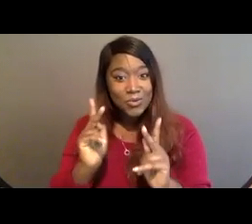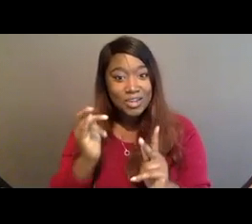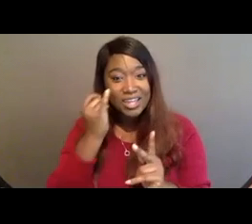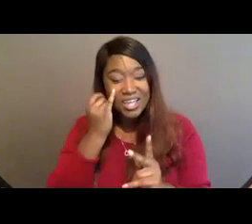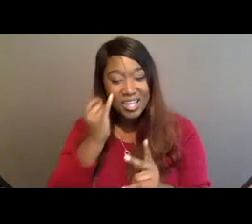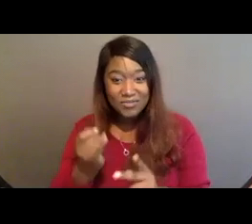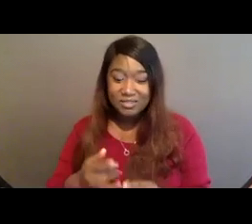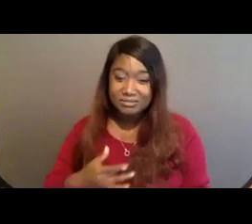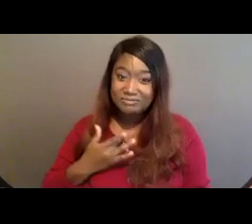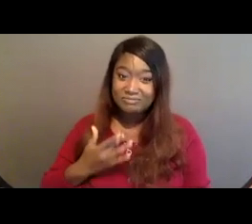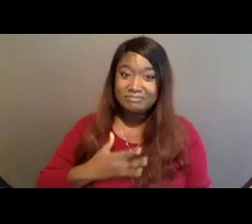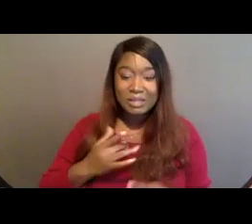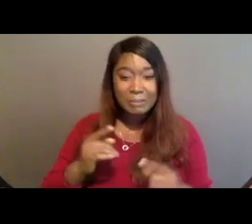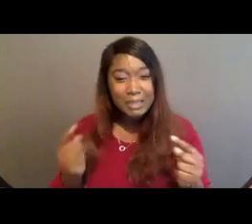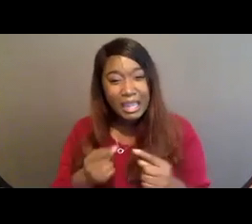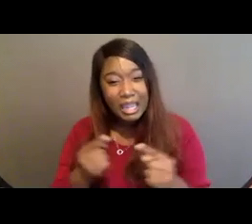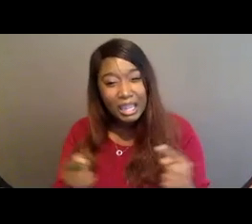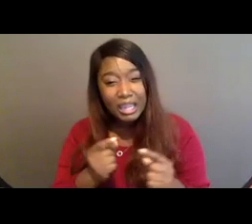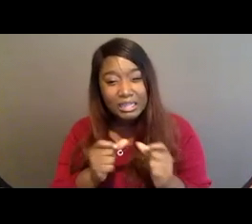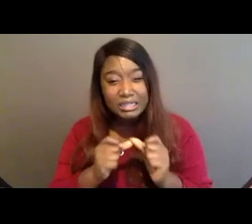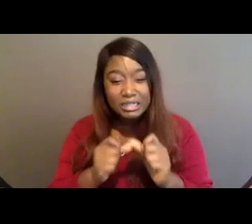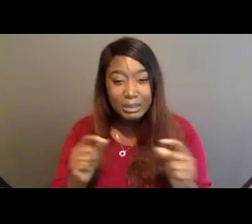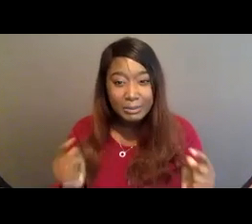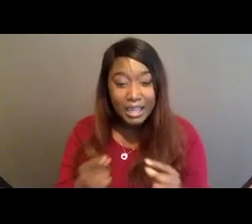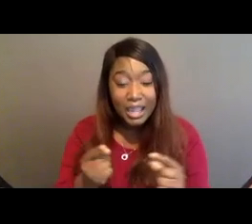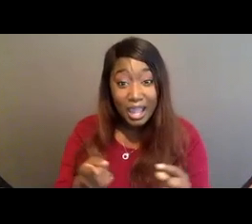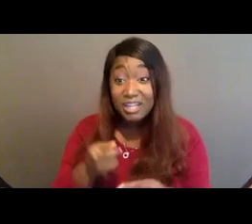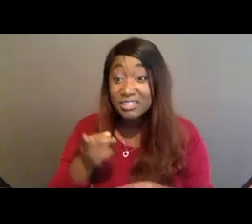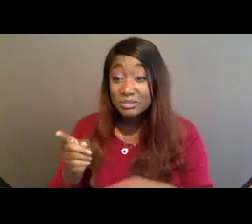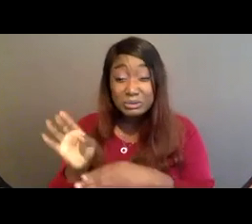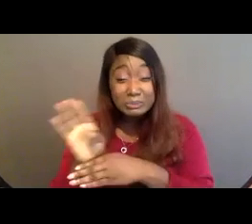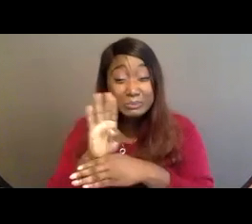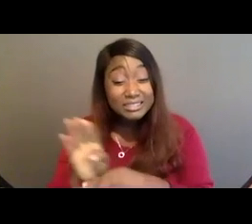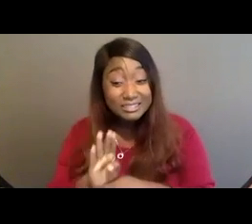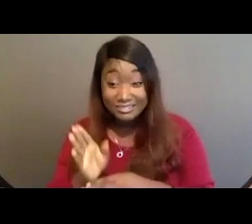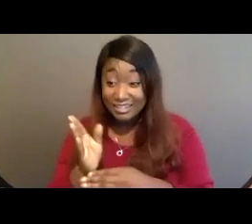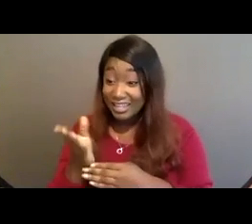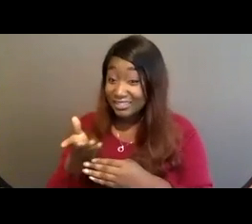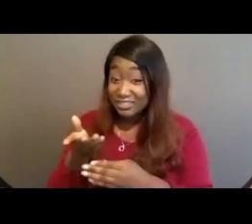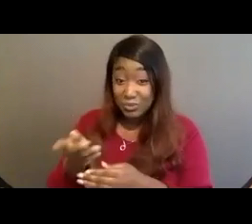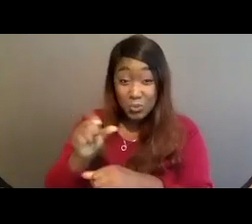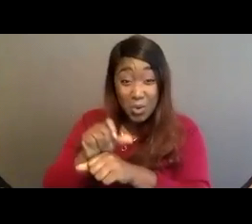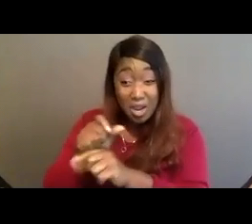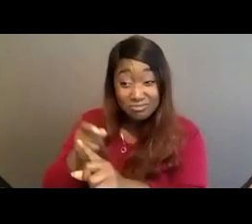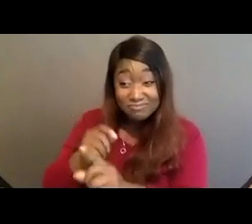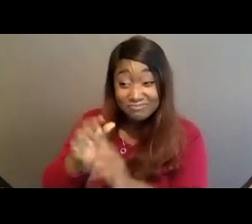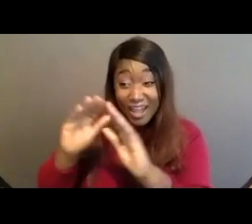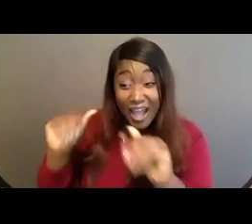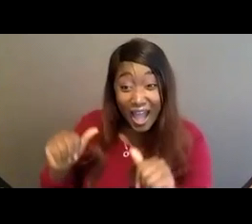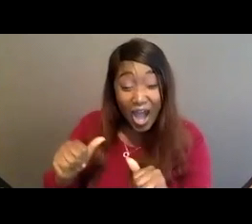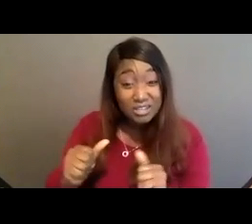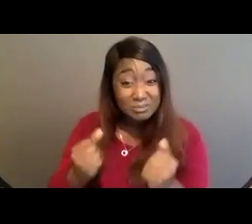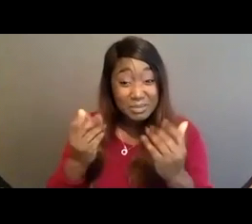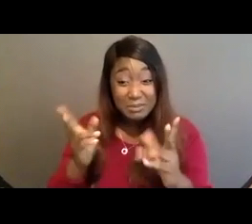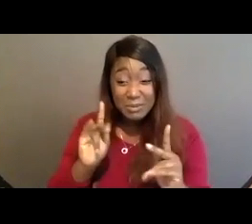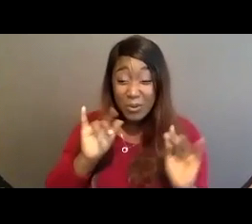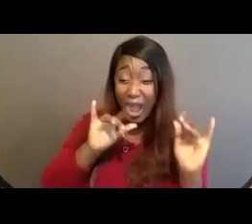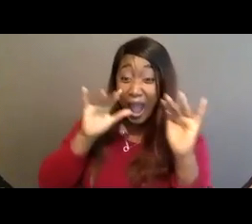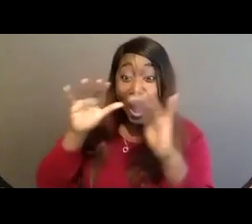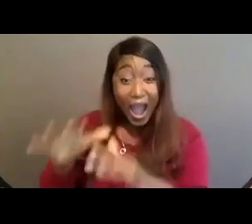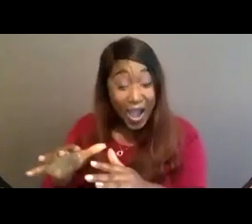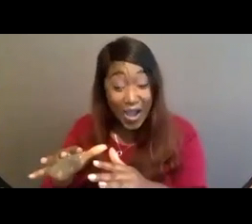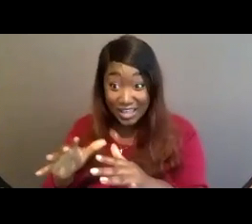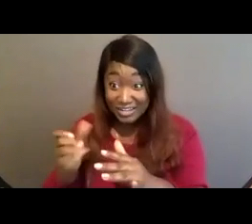busy and had people treated out of her house in such volume that I think they said that the staircase broke.